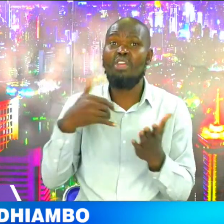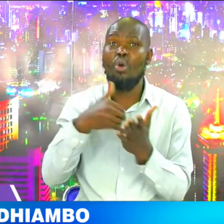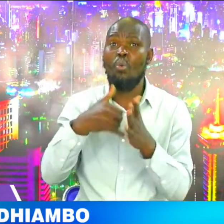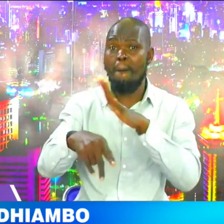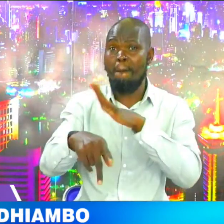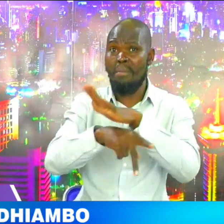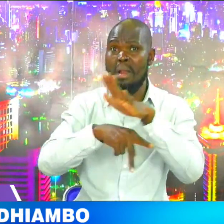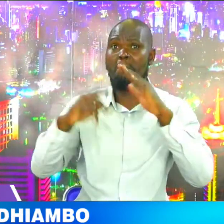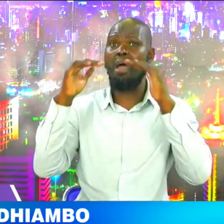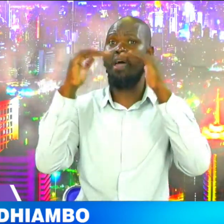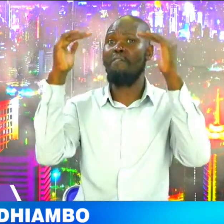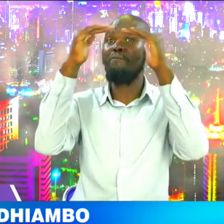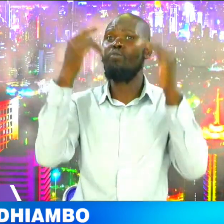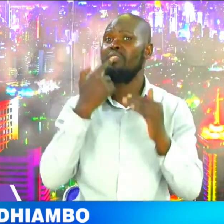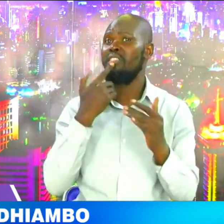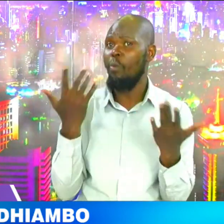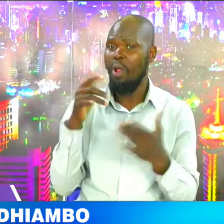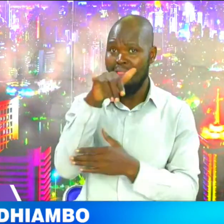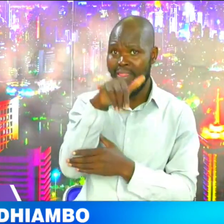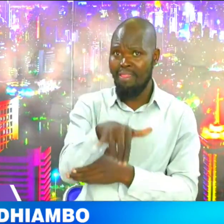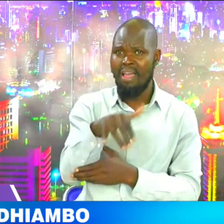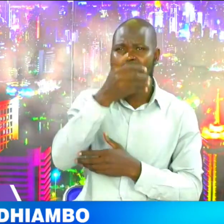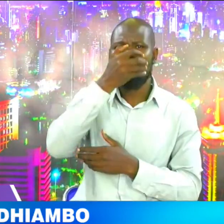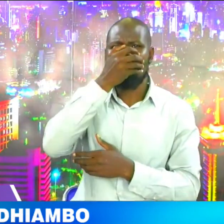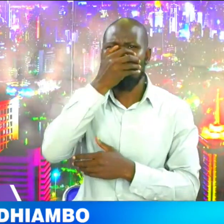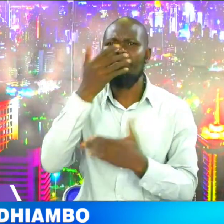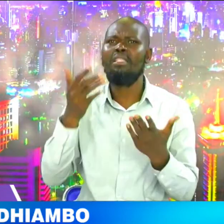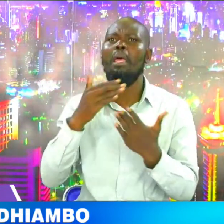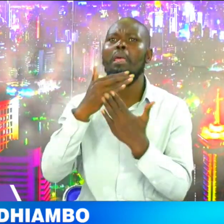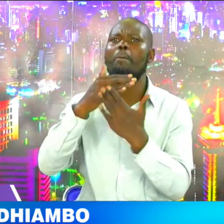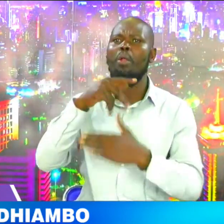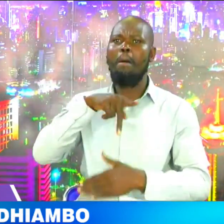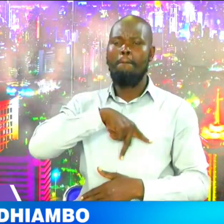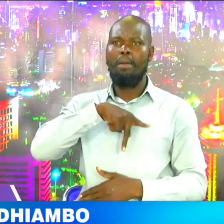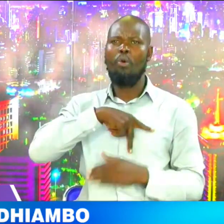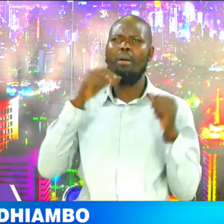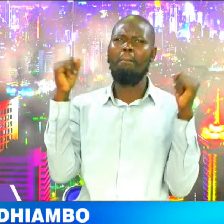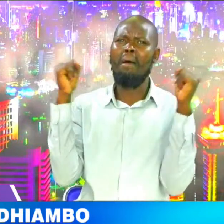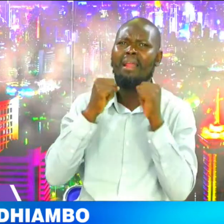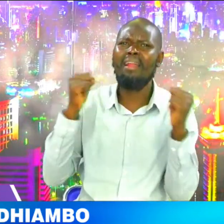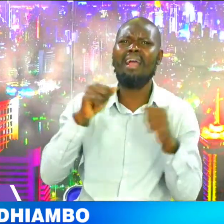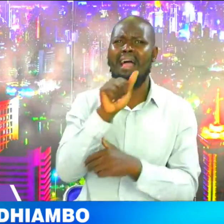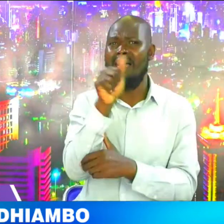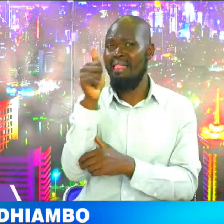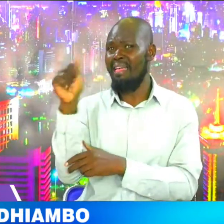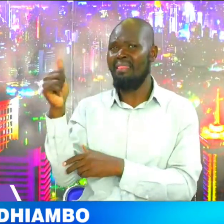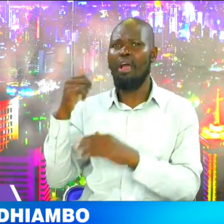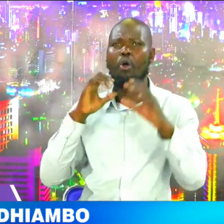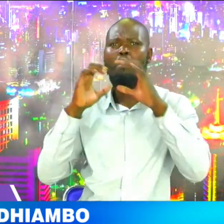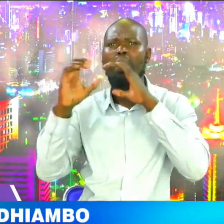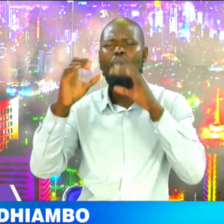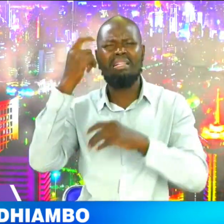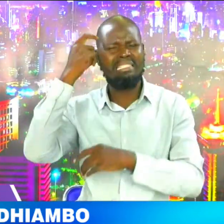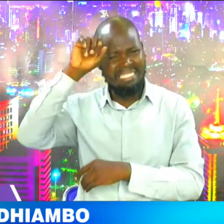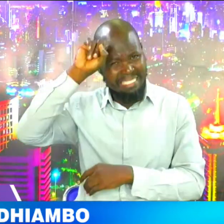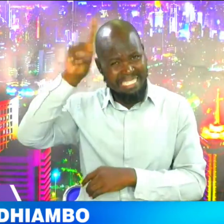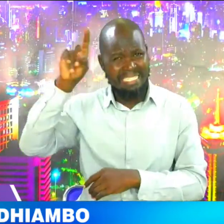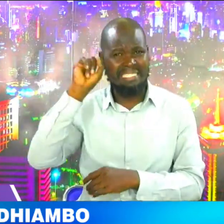lives. Abamuda noted that this plant will go a long way in addressing most of the illness at the primary